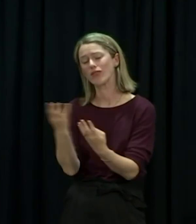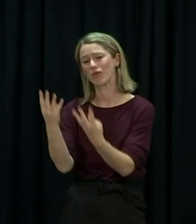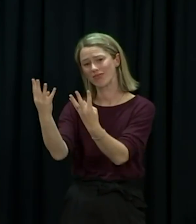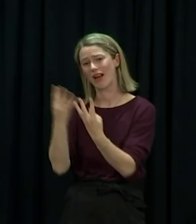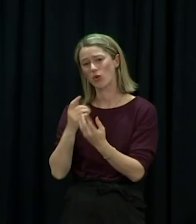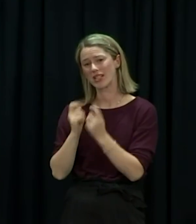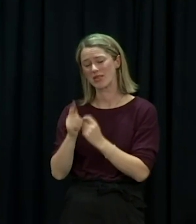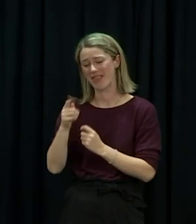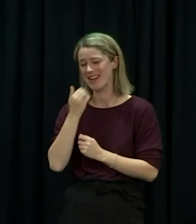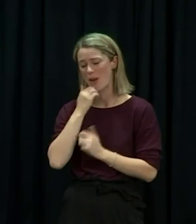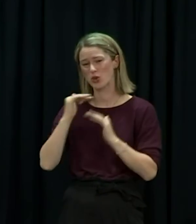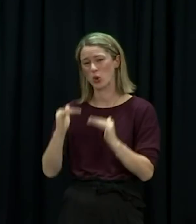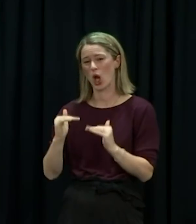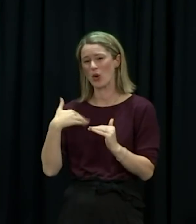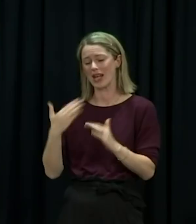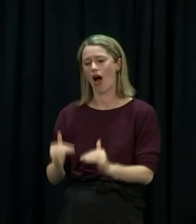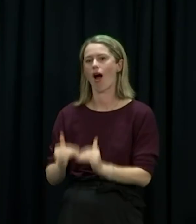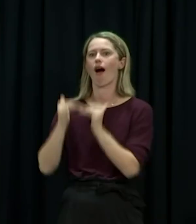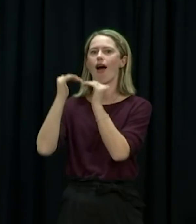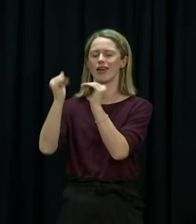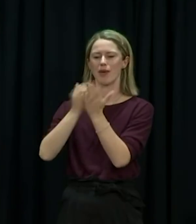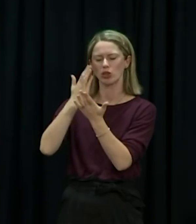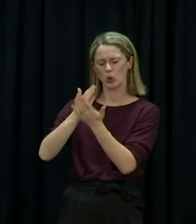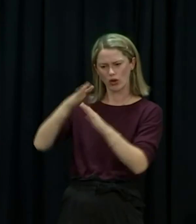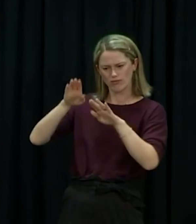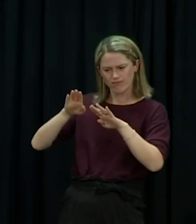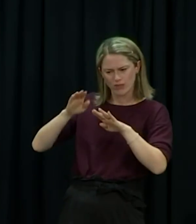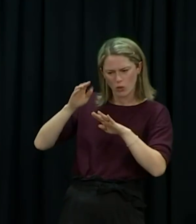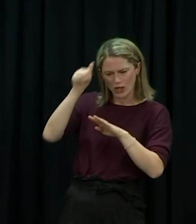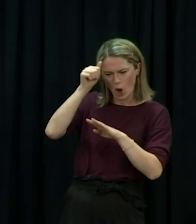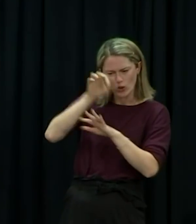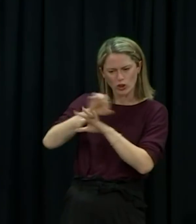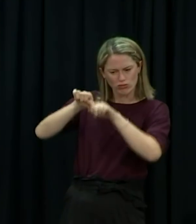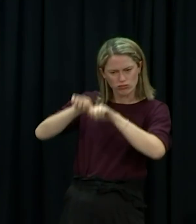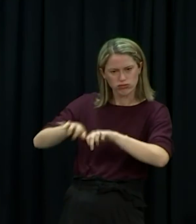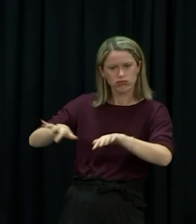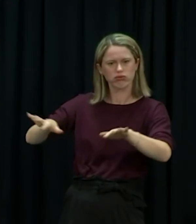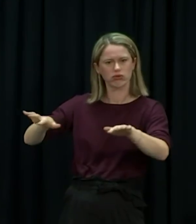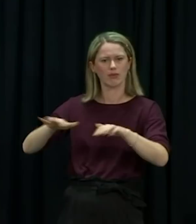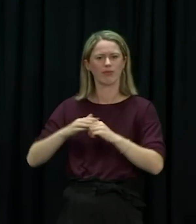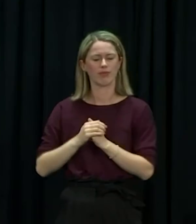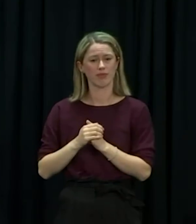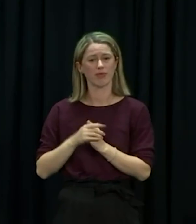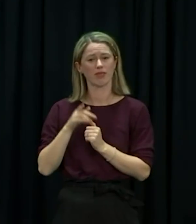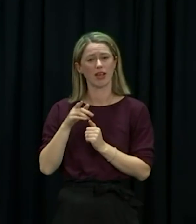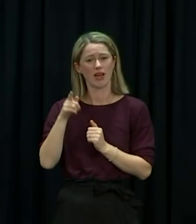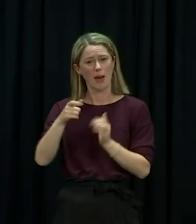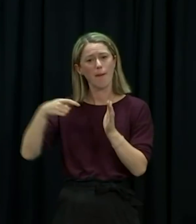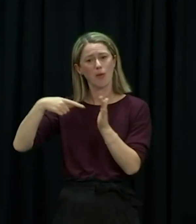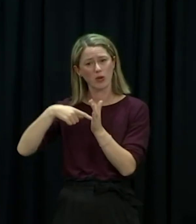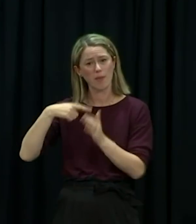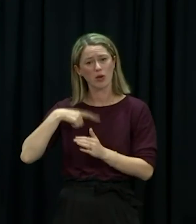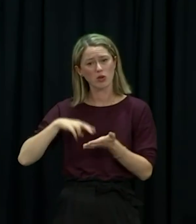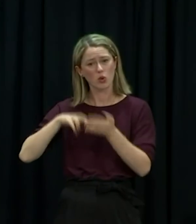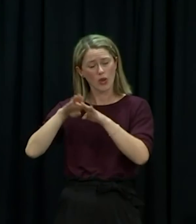forward. But this needs to be much higher to make sure we have the certainty that there aren't undetected cases. This is especially important given